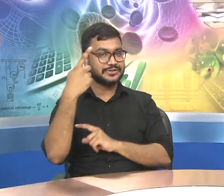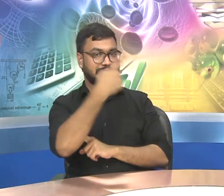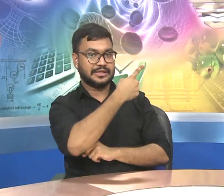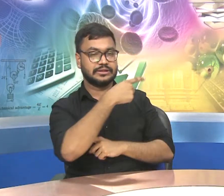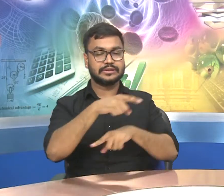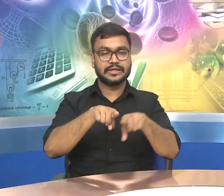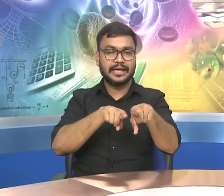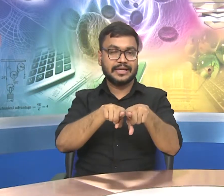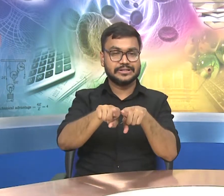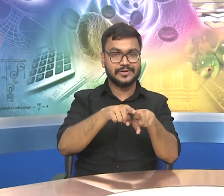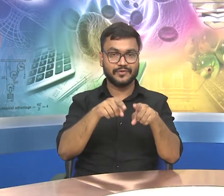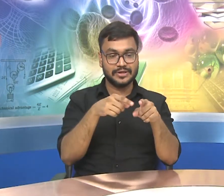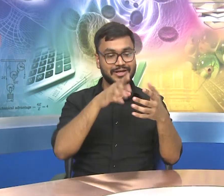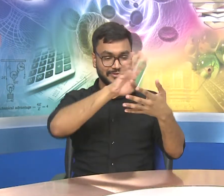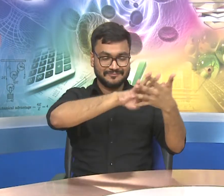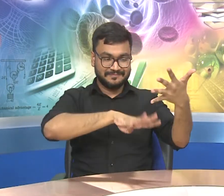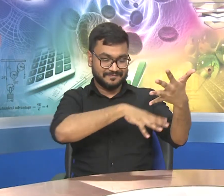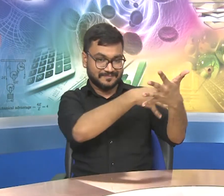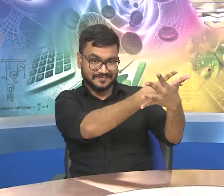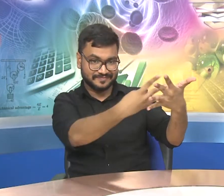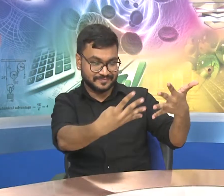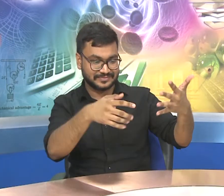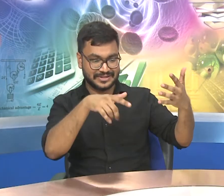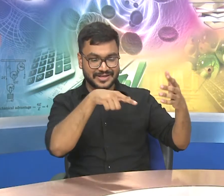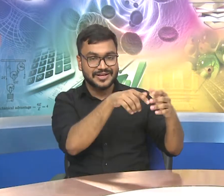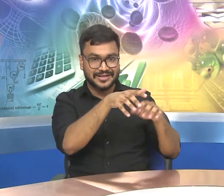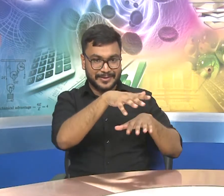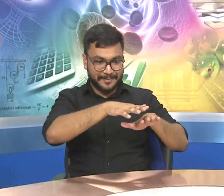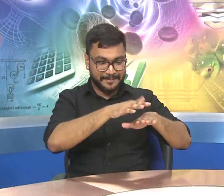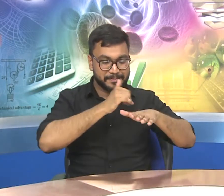Five point 3.2 Food web.